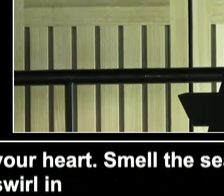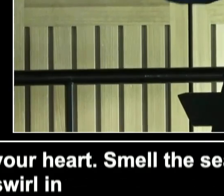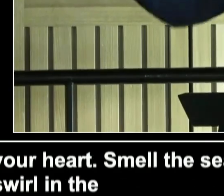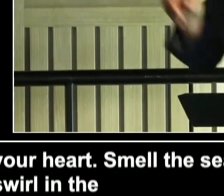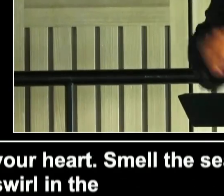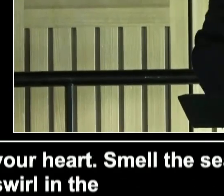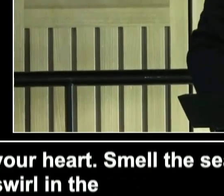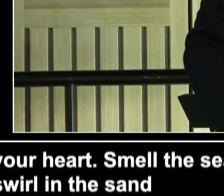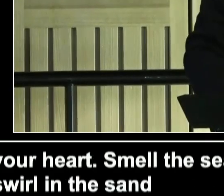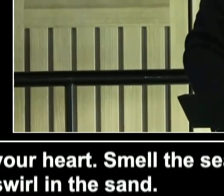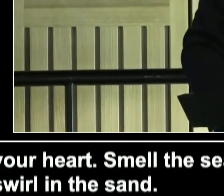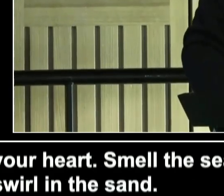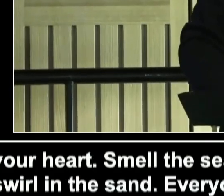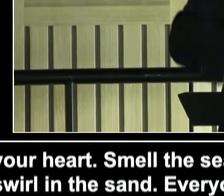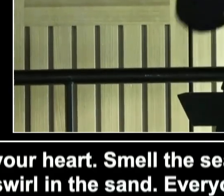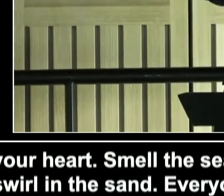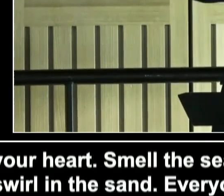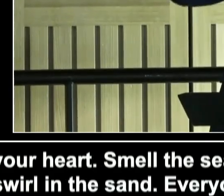Everyone is around you.